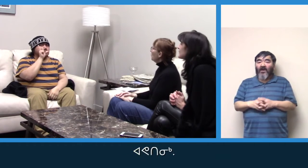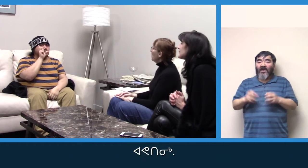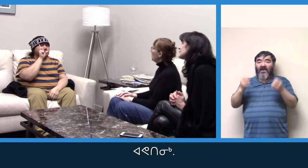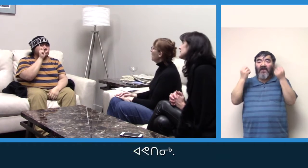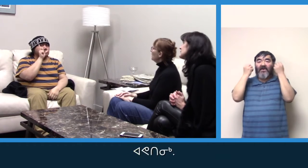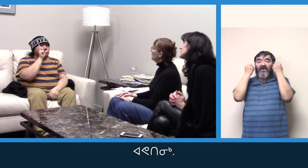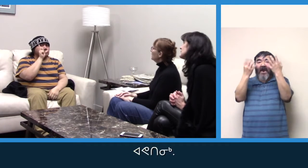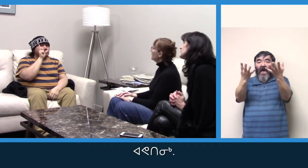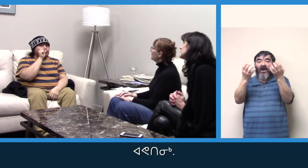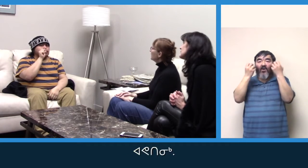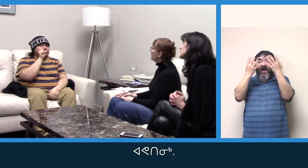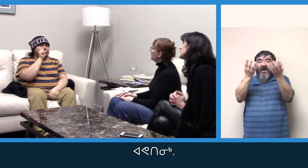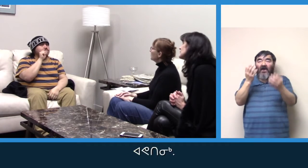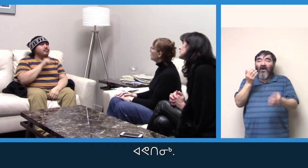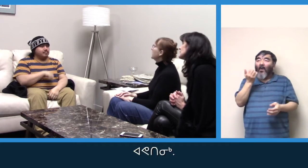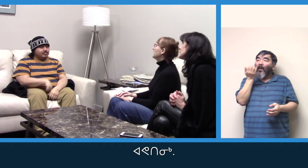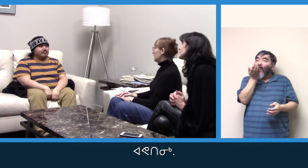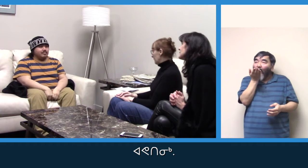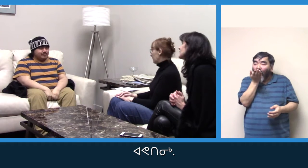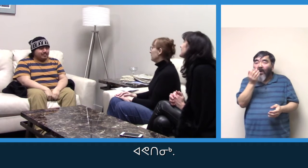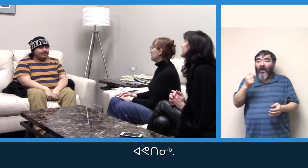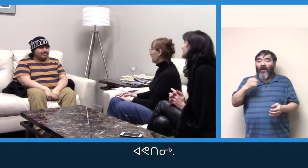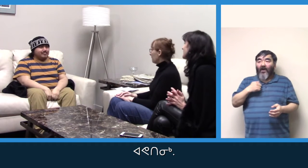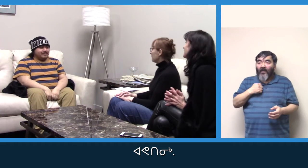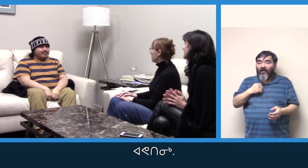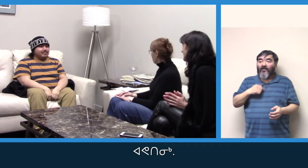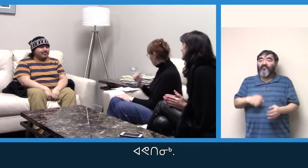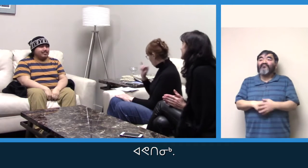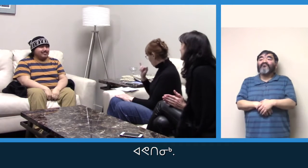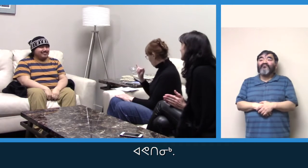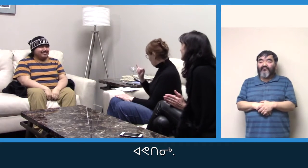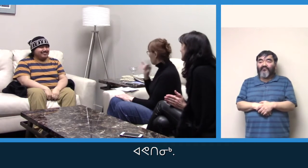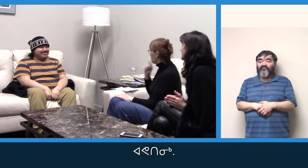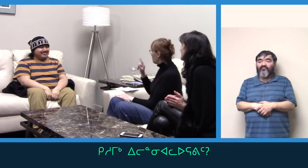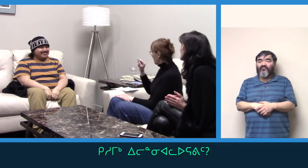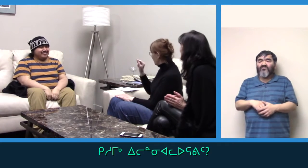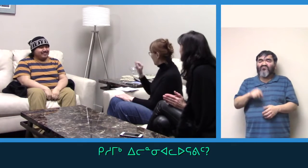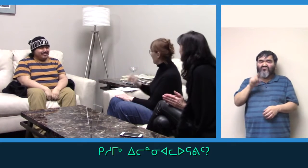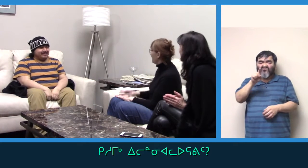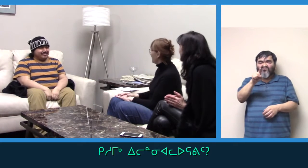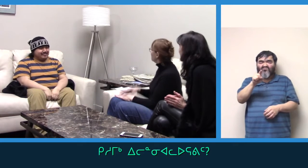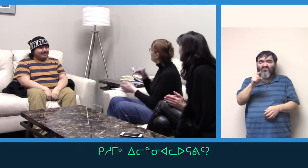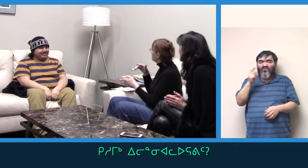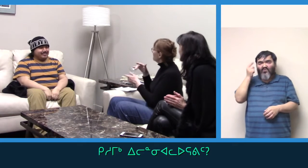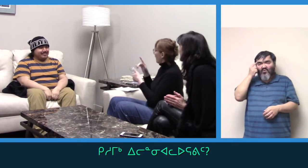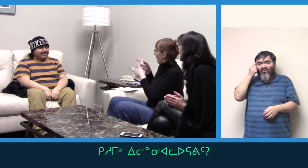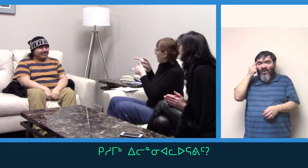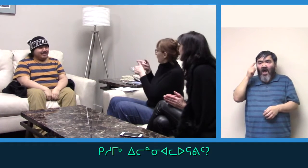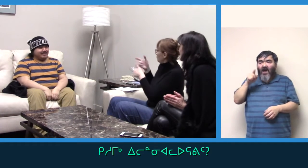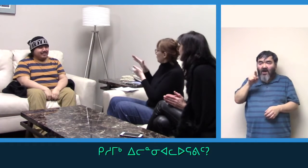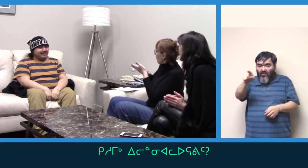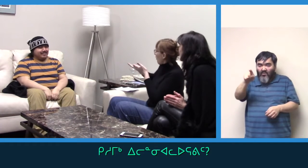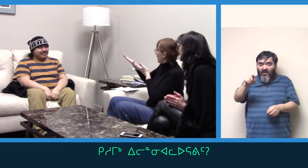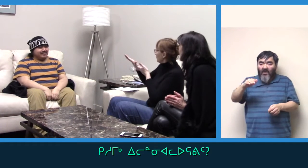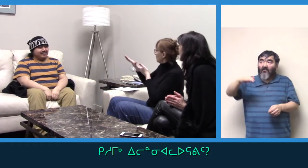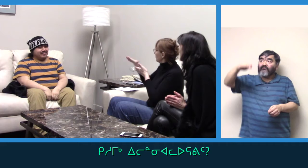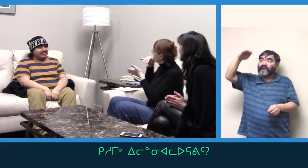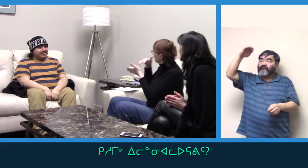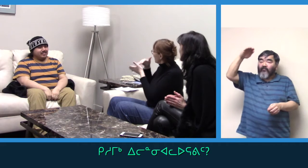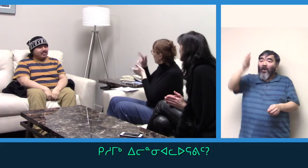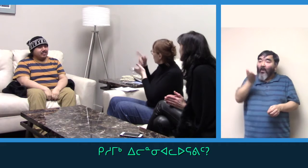I was 20. Oh. What were you studying?